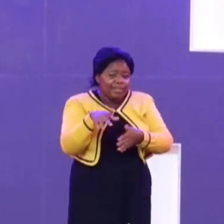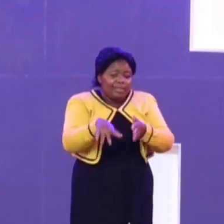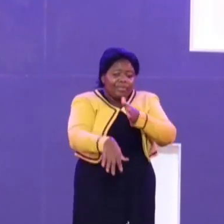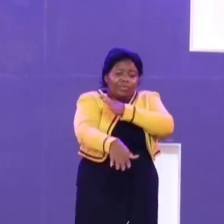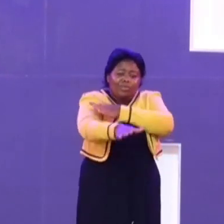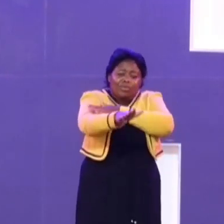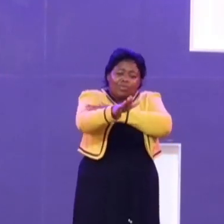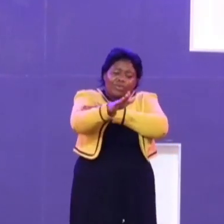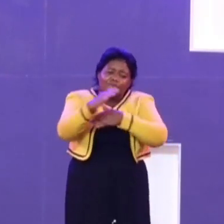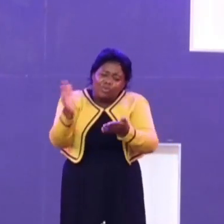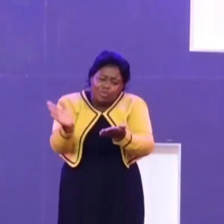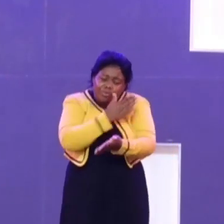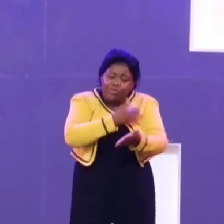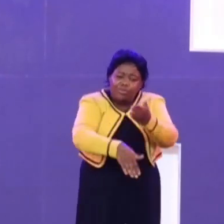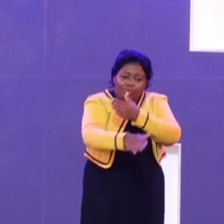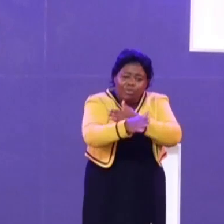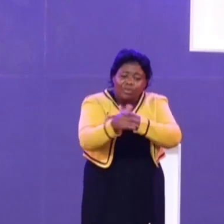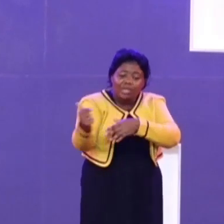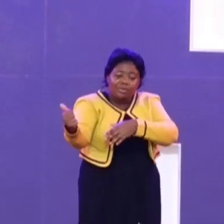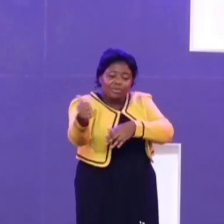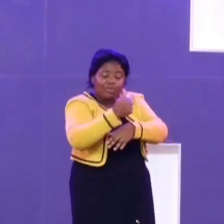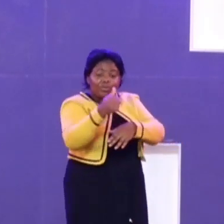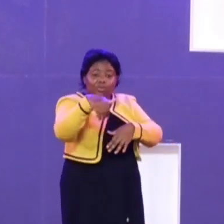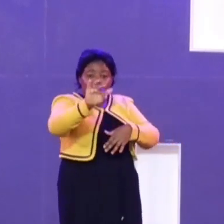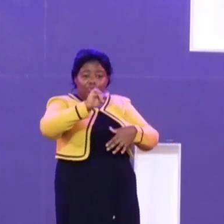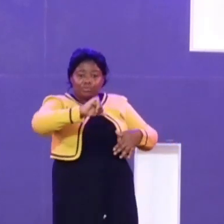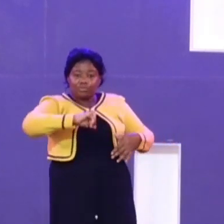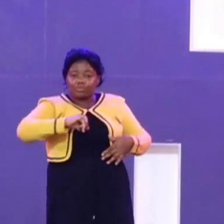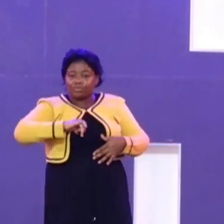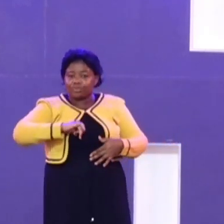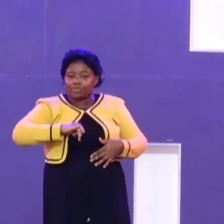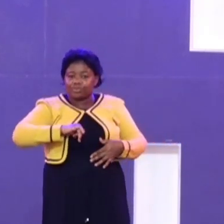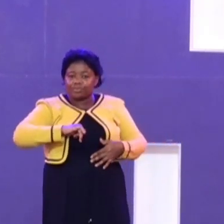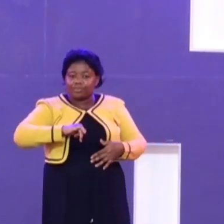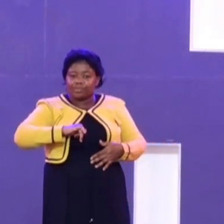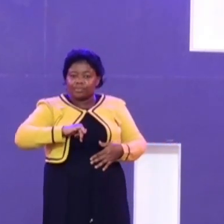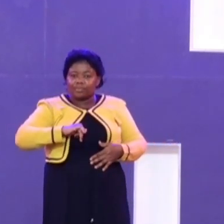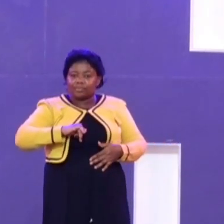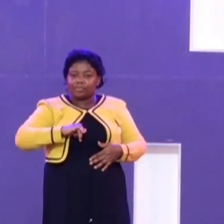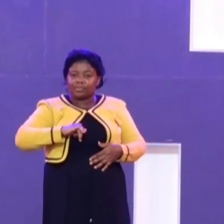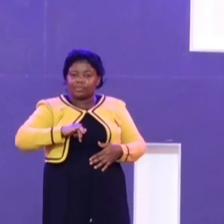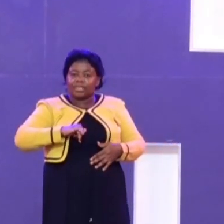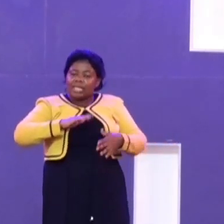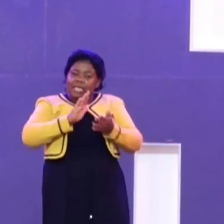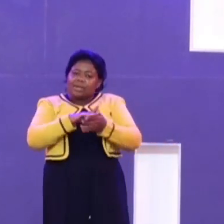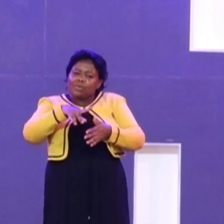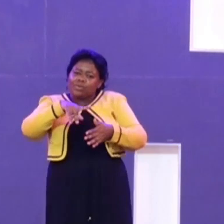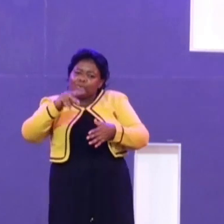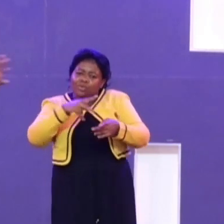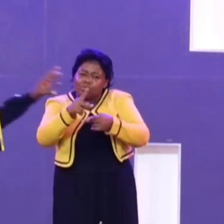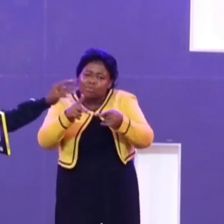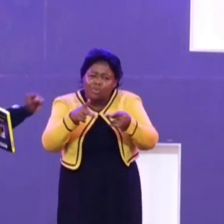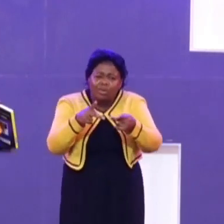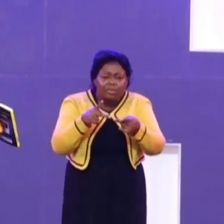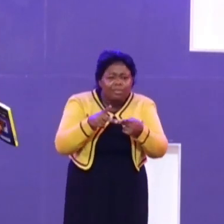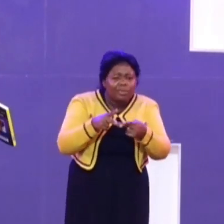vao ne wa ingira u gwe. The Lord went away and then you took over yourself. Kati ogenda wantu ngolowoza